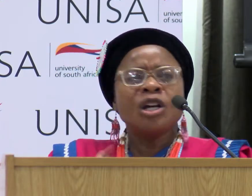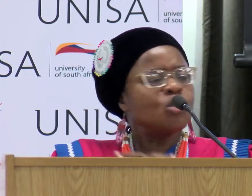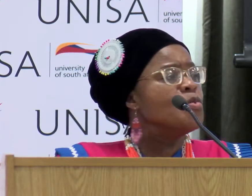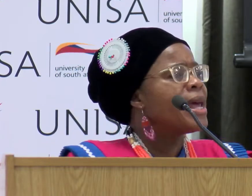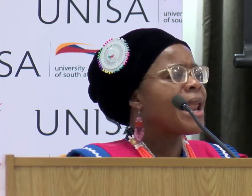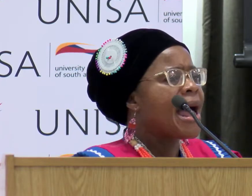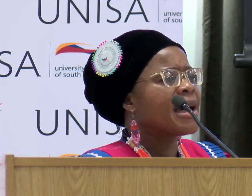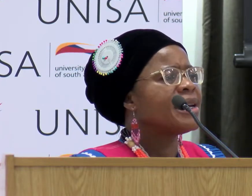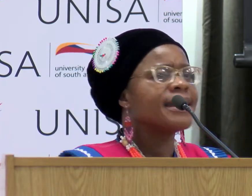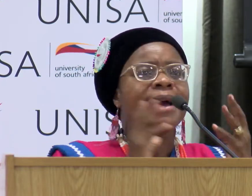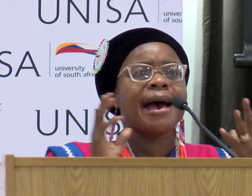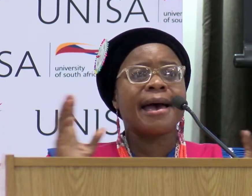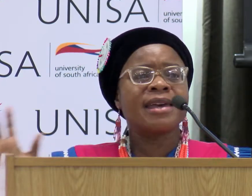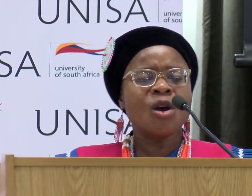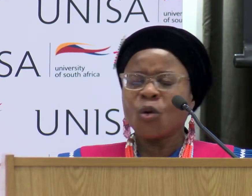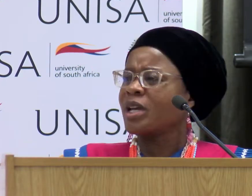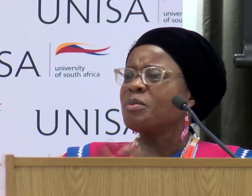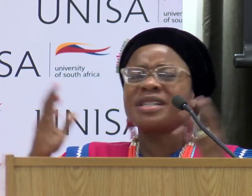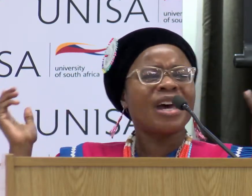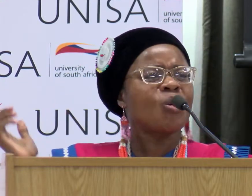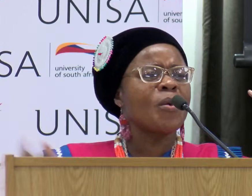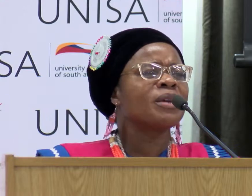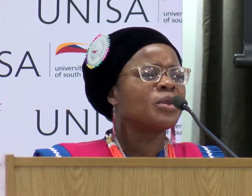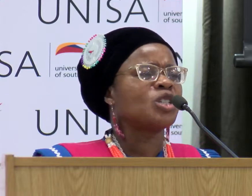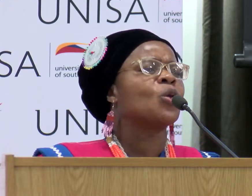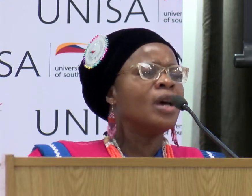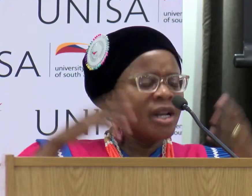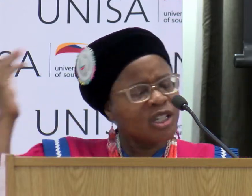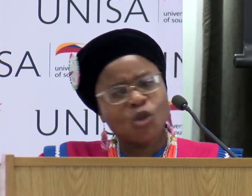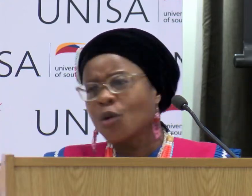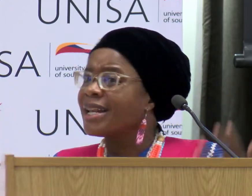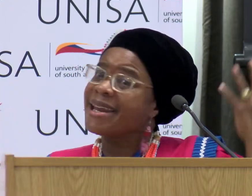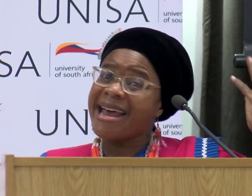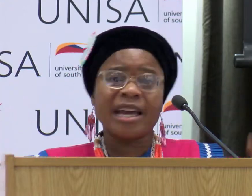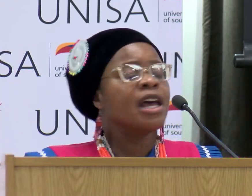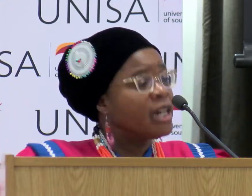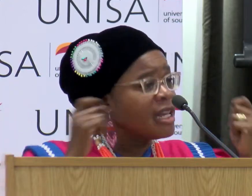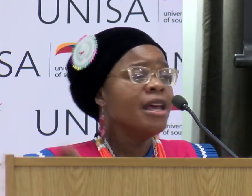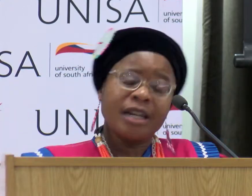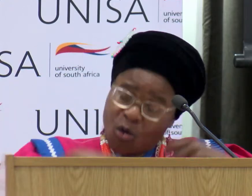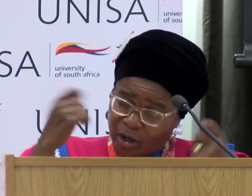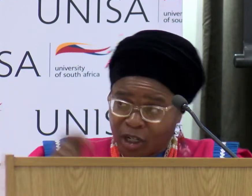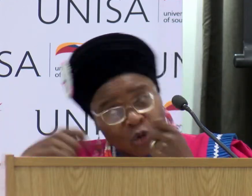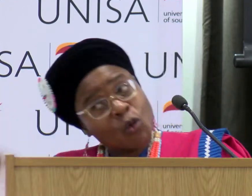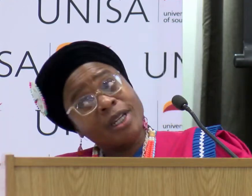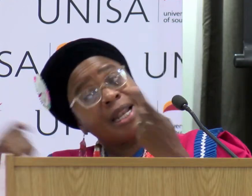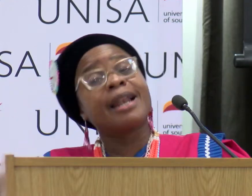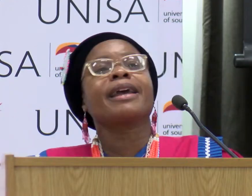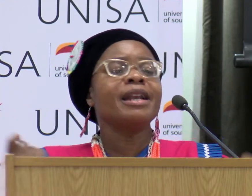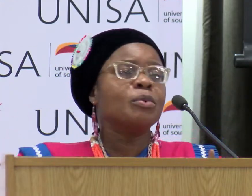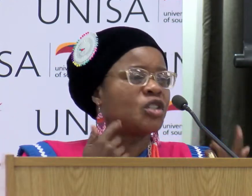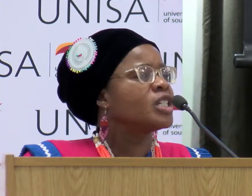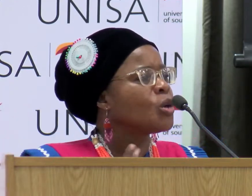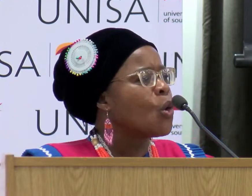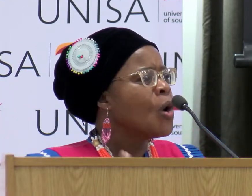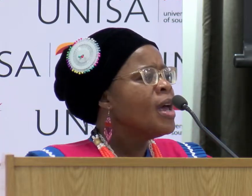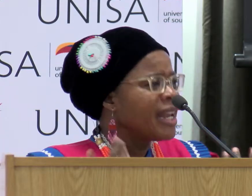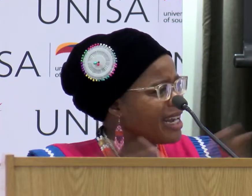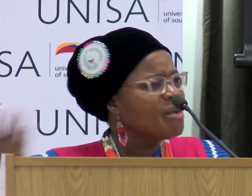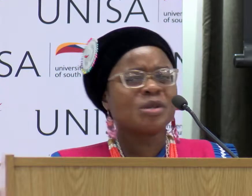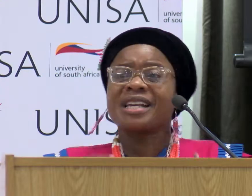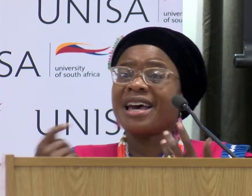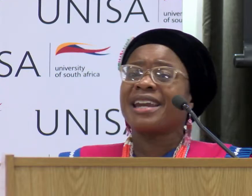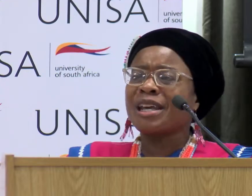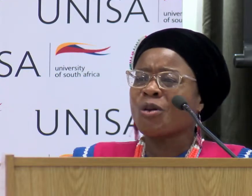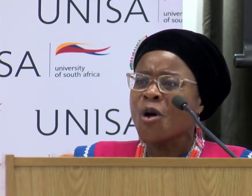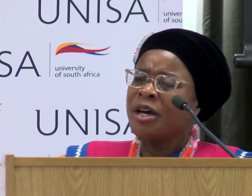thobela, dumelang, le kae. Or ke mosegare go ba ke bošego le tsogile na re no re tsogile le ge le bošego le